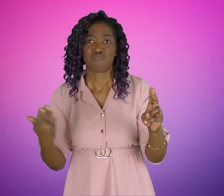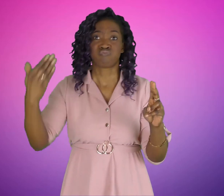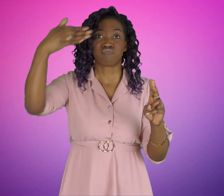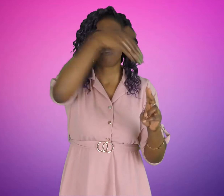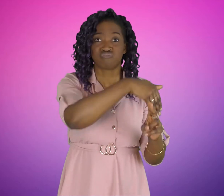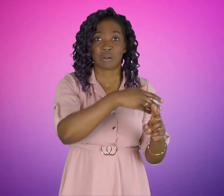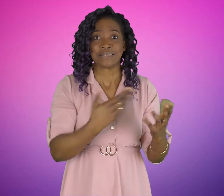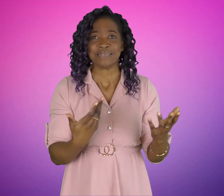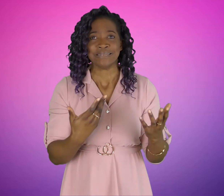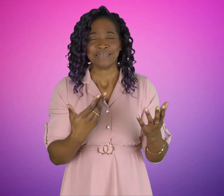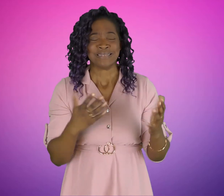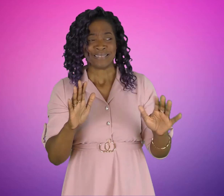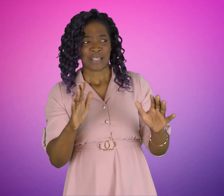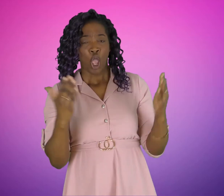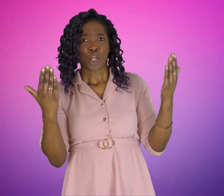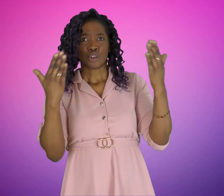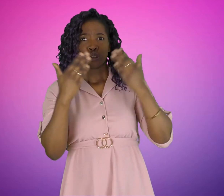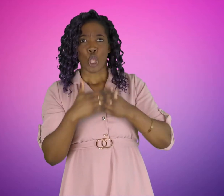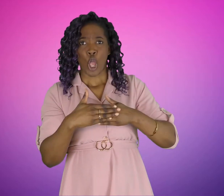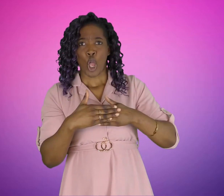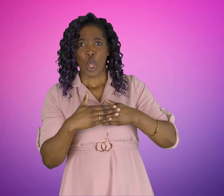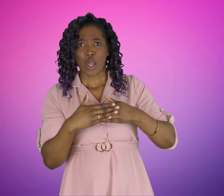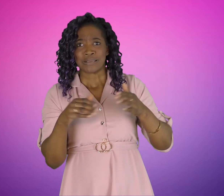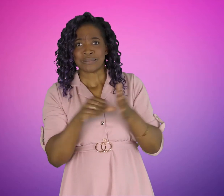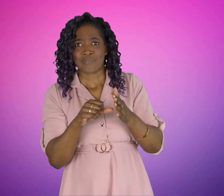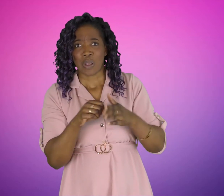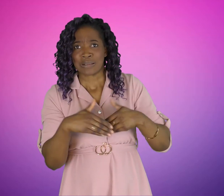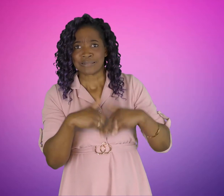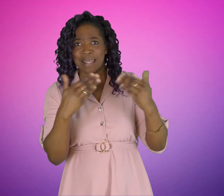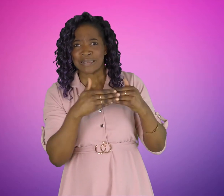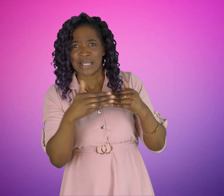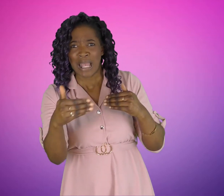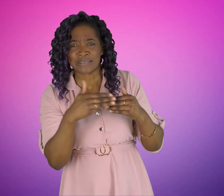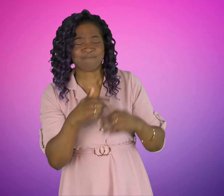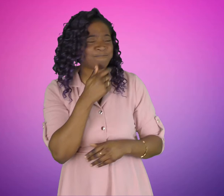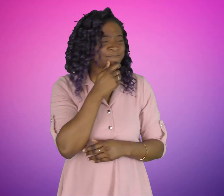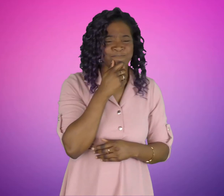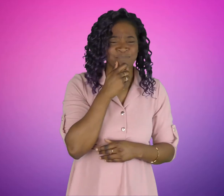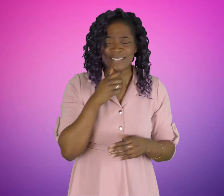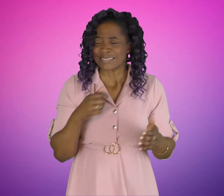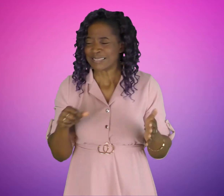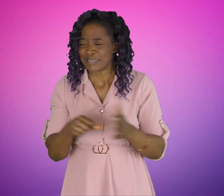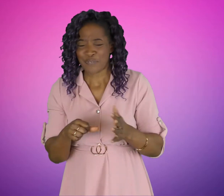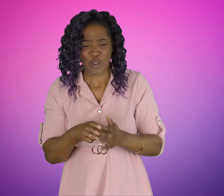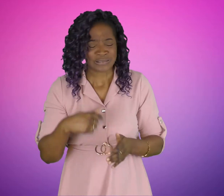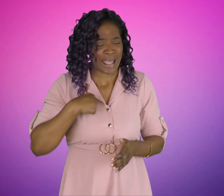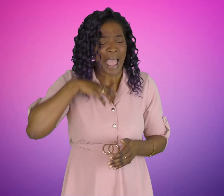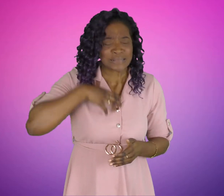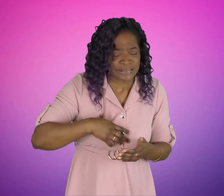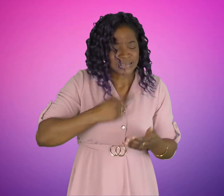go over the bridge. There'll be a garden. For there were dark days ahead. I am most unfortuitously... The Emperor